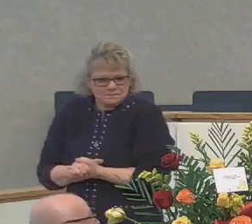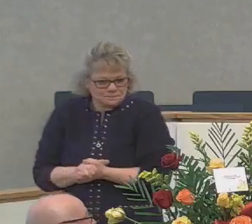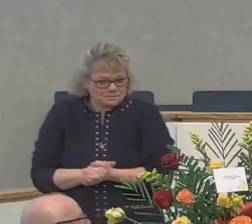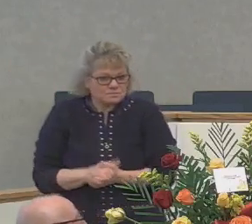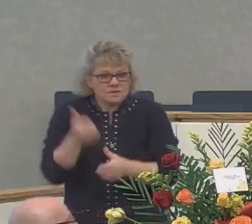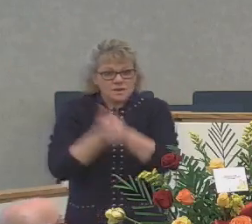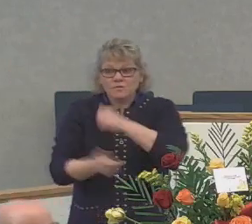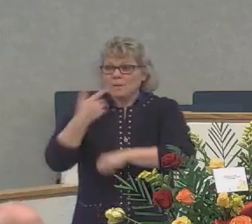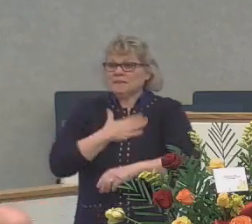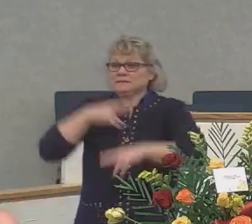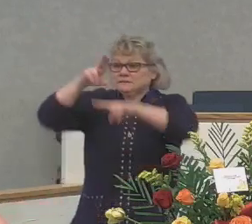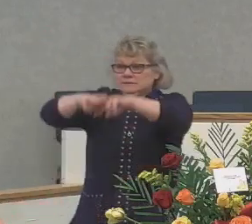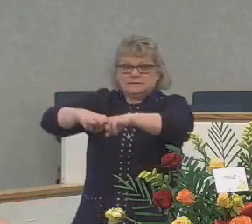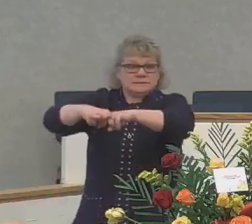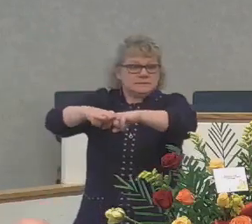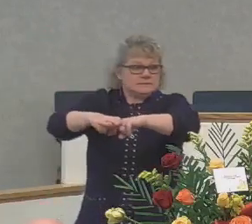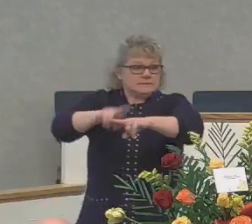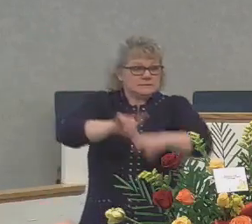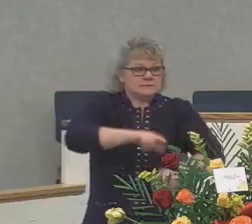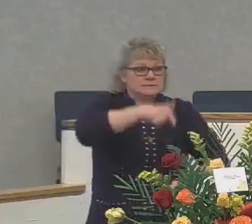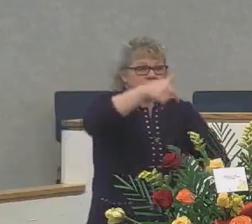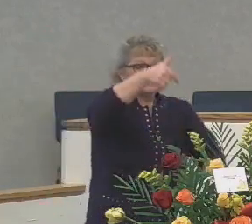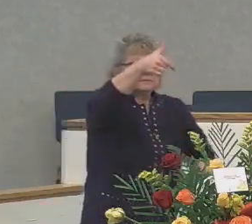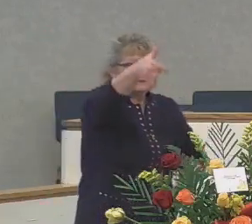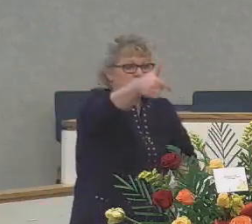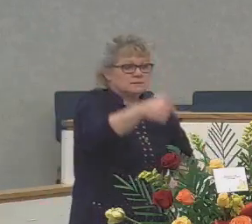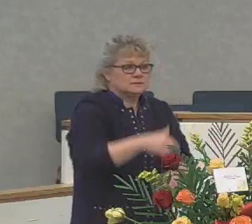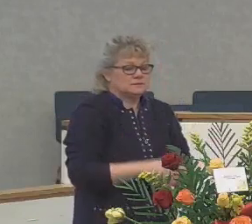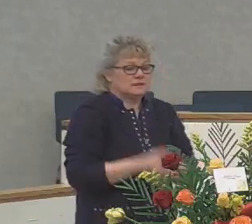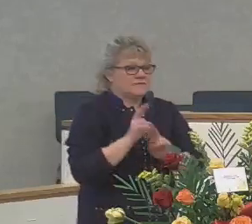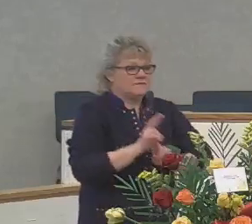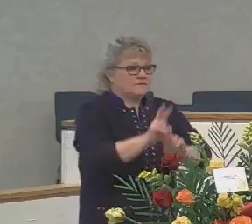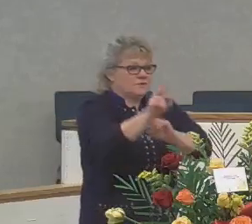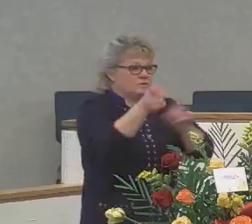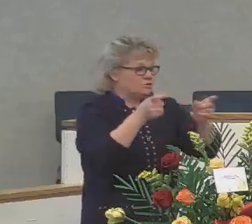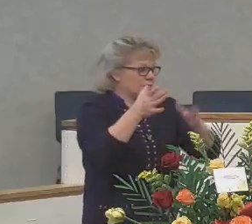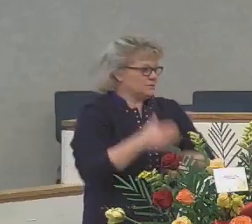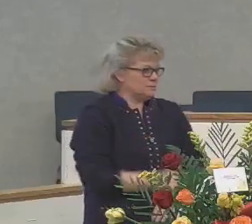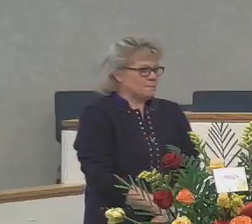At this time, you can be seated, and we'll turn things over to our funeral director.